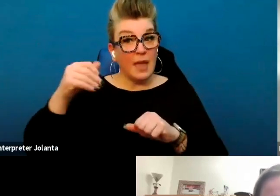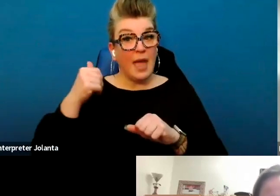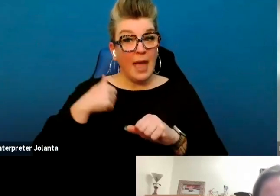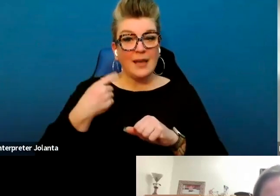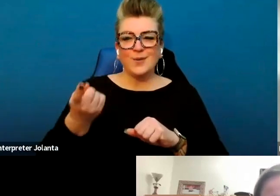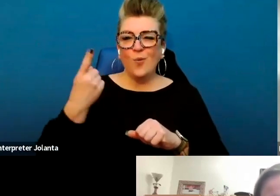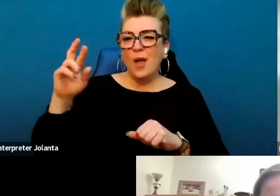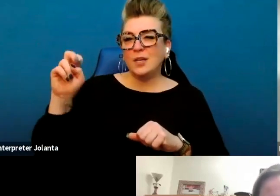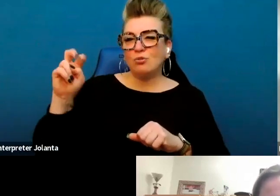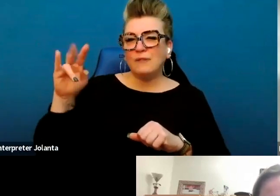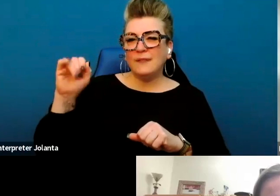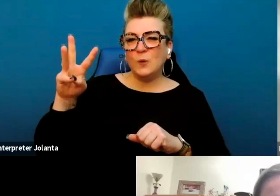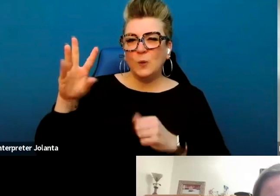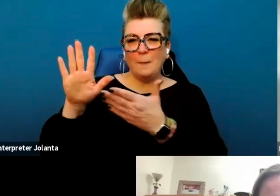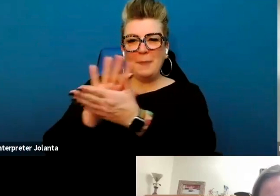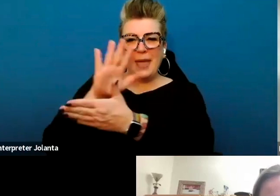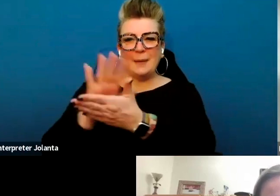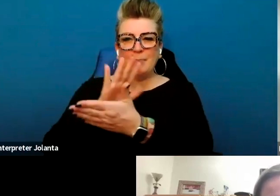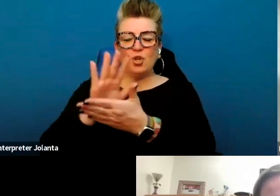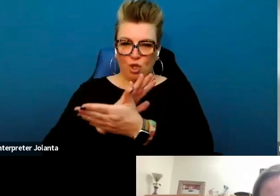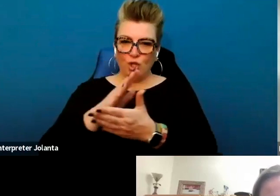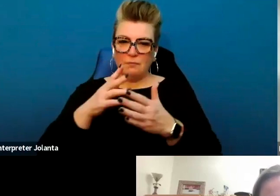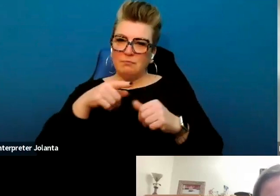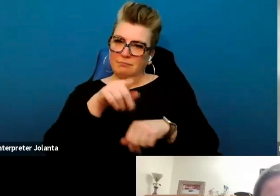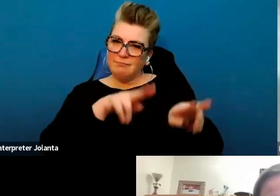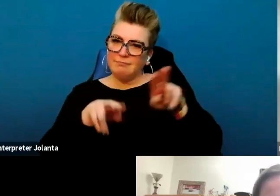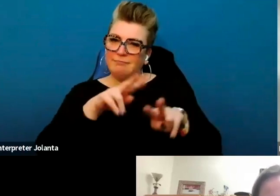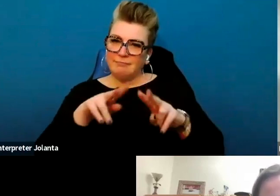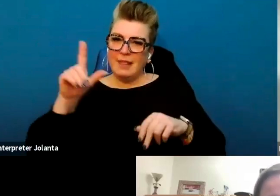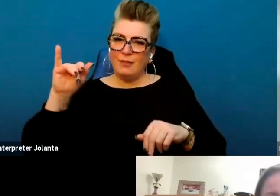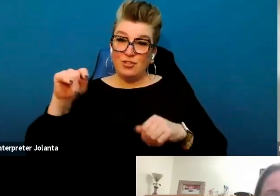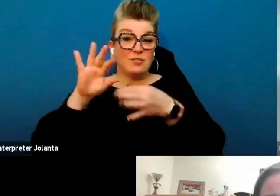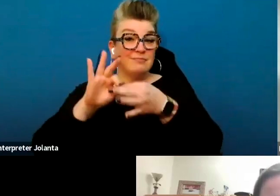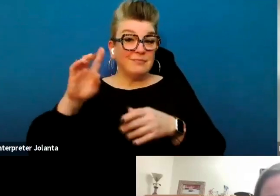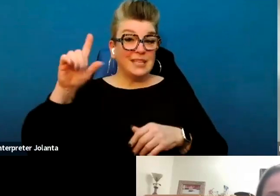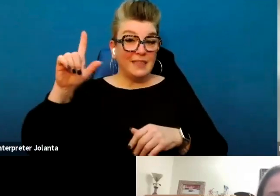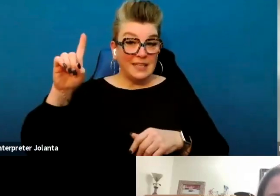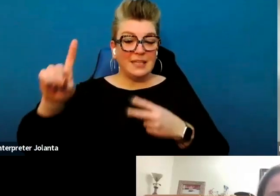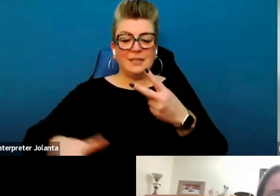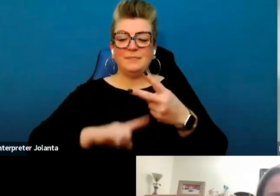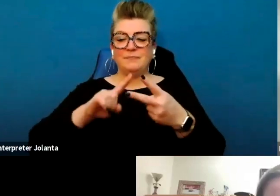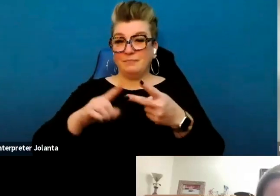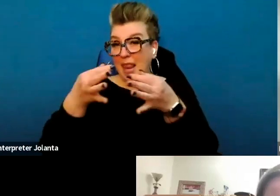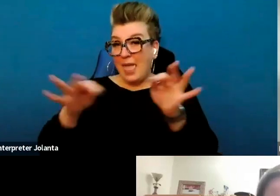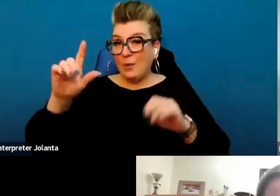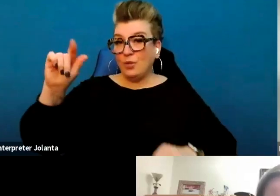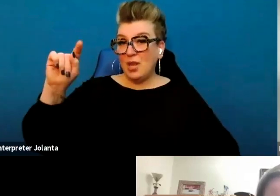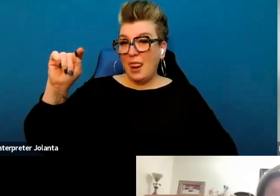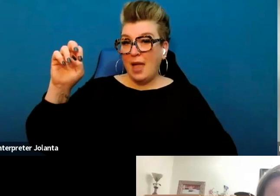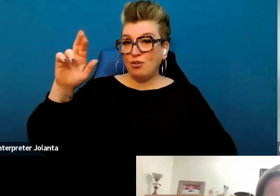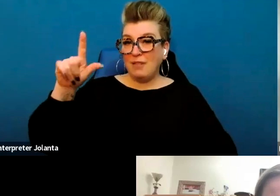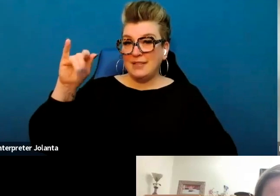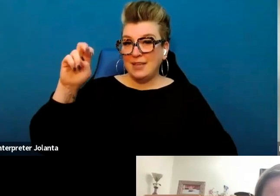review paper reviewing the literature on DLD and language lateralization, whether there's a difference